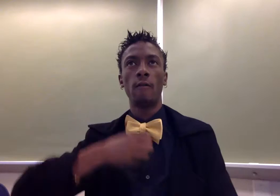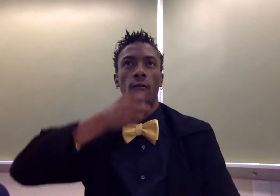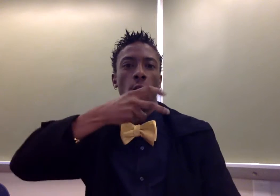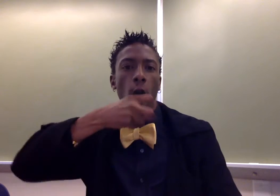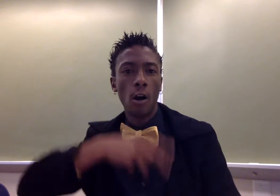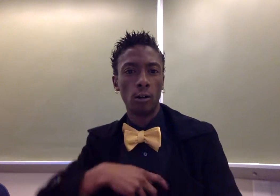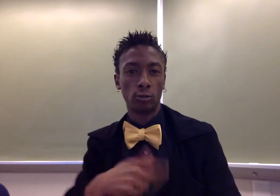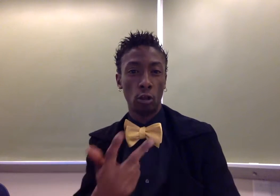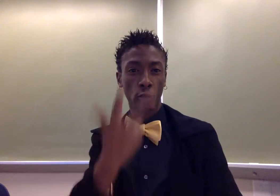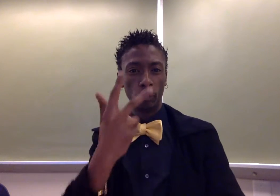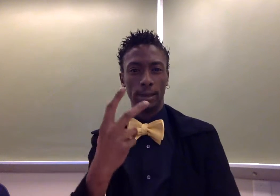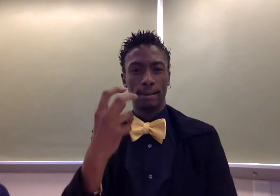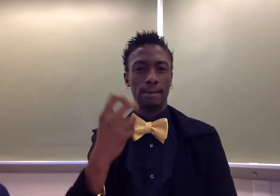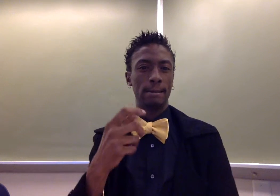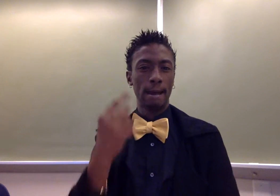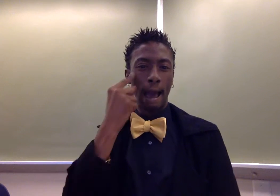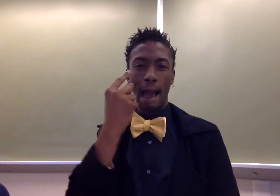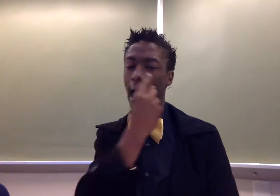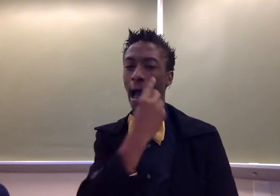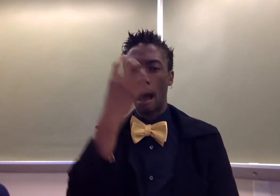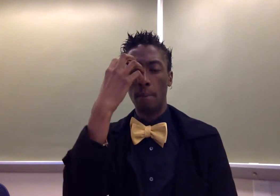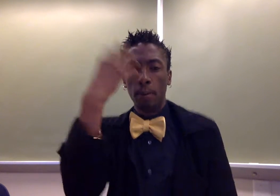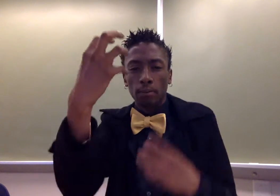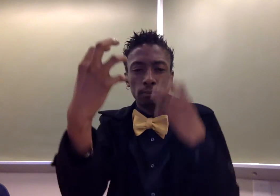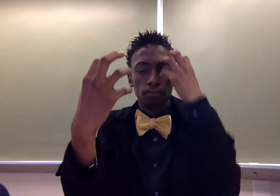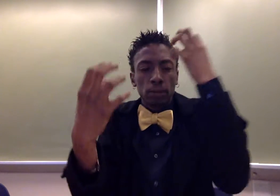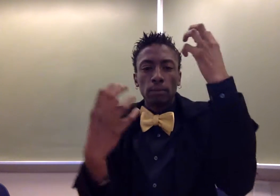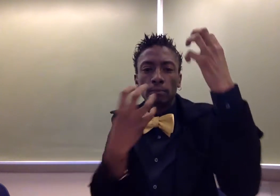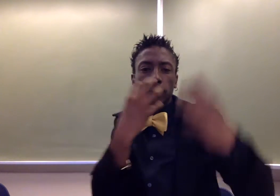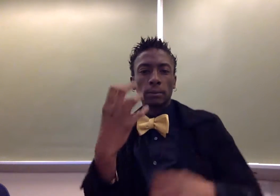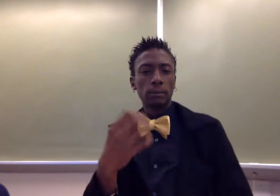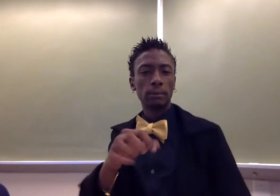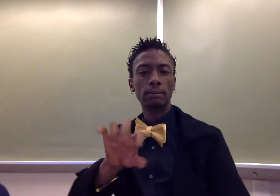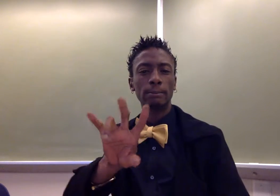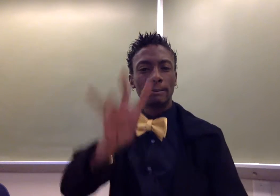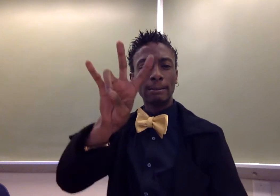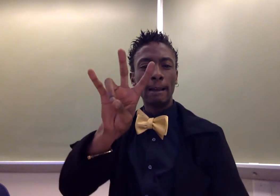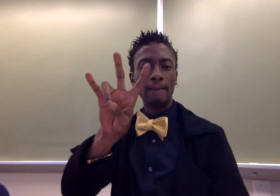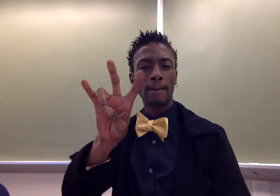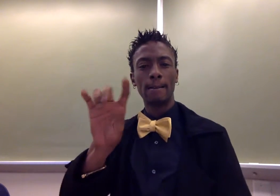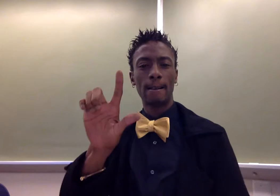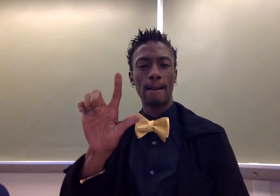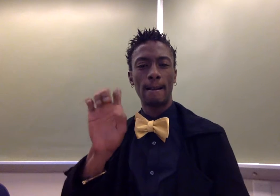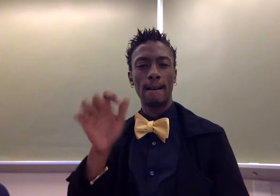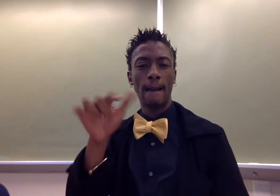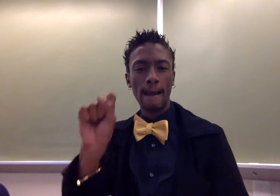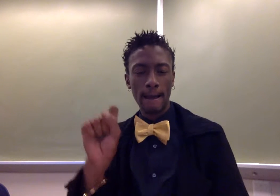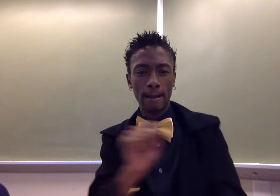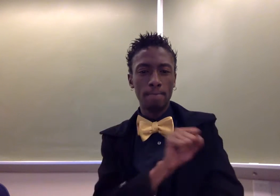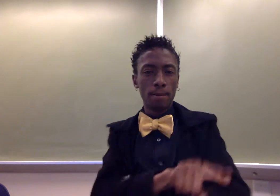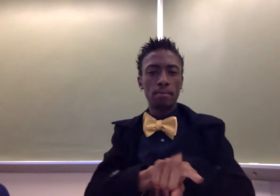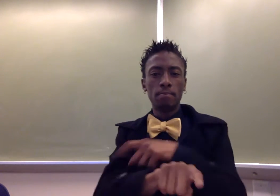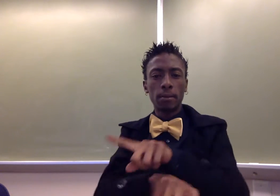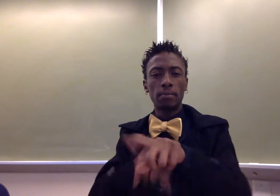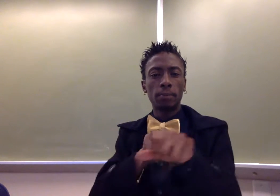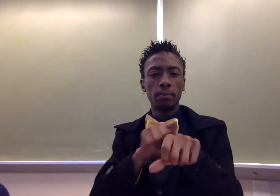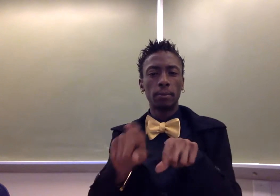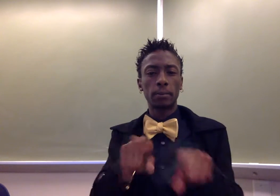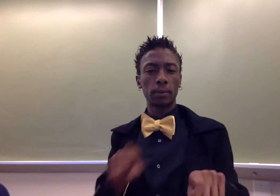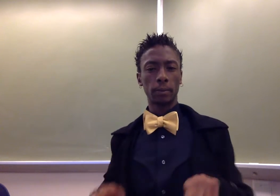and 2 extra organs and things missing. And you could say, so, okay, that's a frog. Wait a minute, what significance does that have